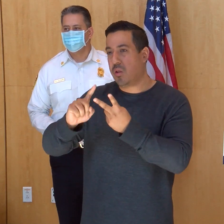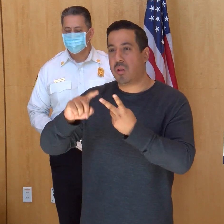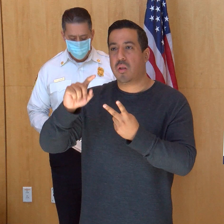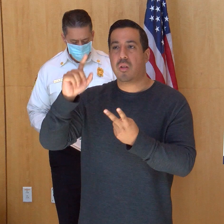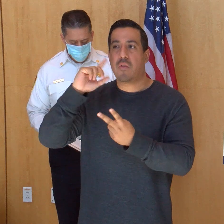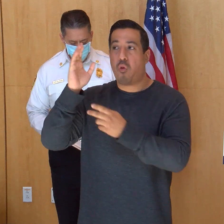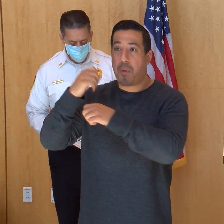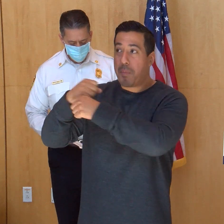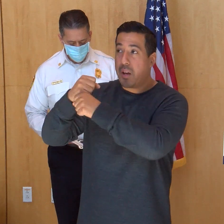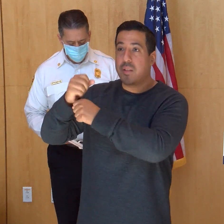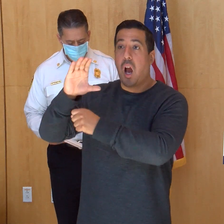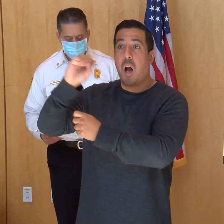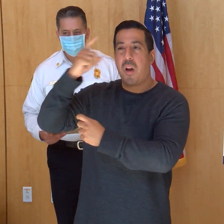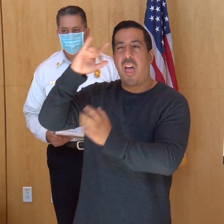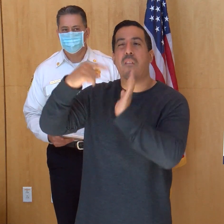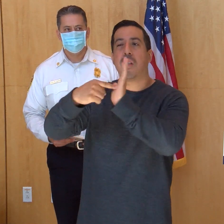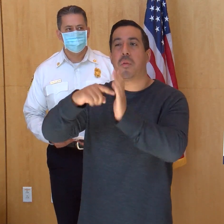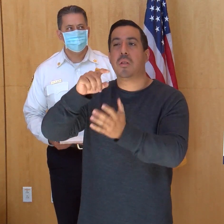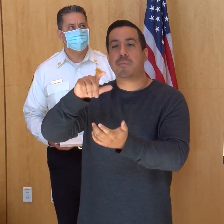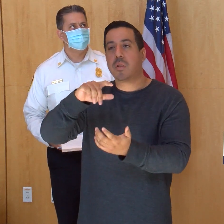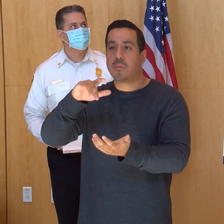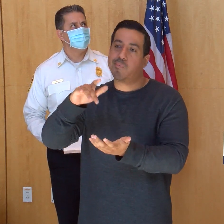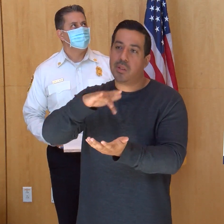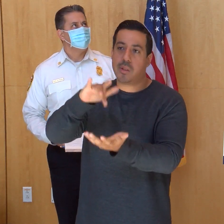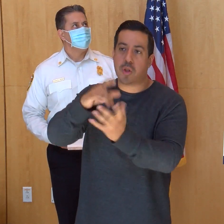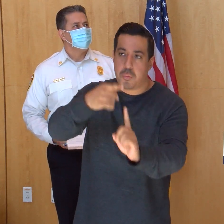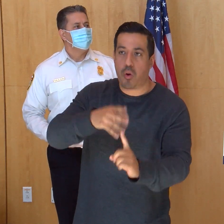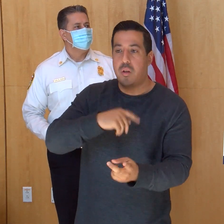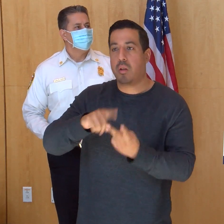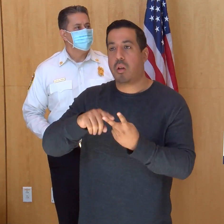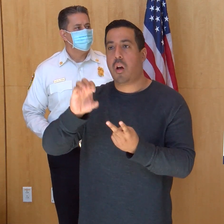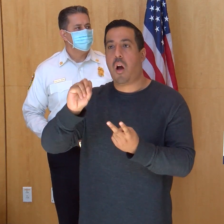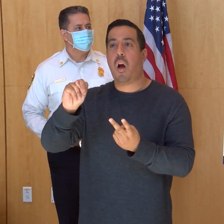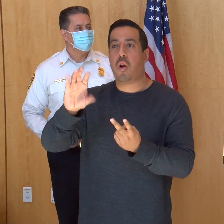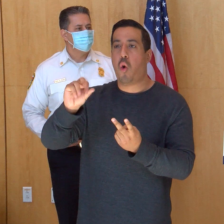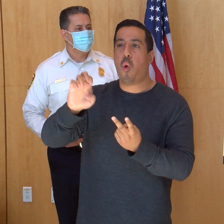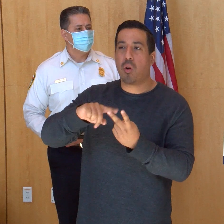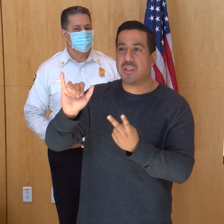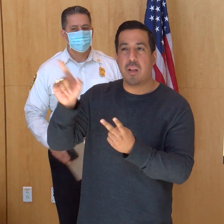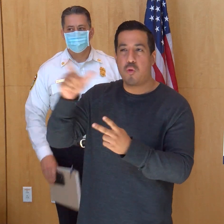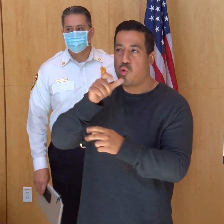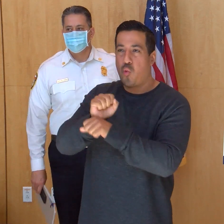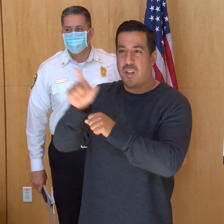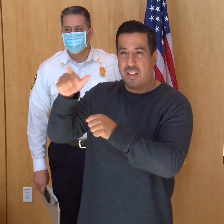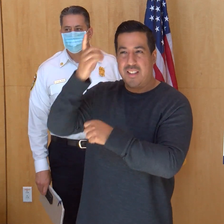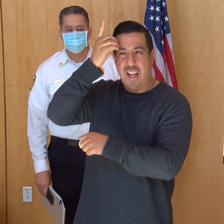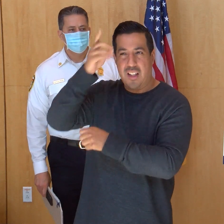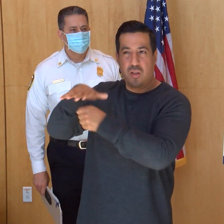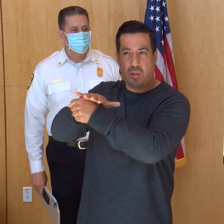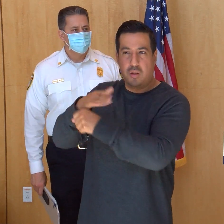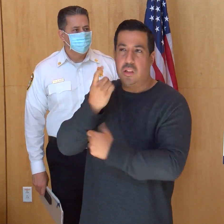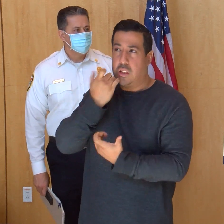transmission and distribution companies like CenterPoint, like Encore in that Dallas region. So I had a